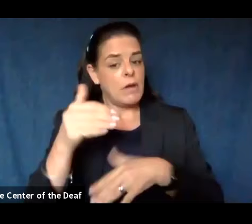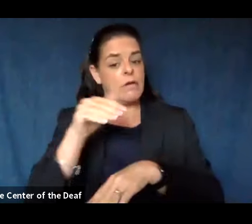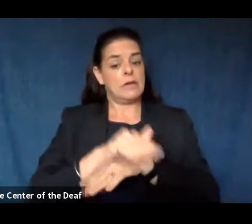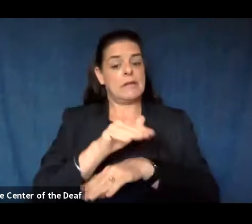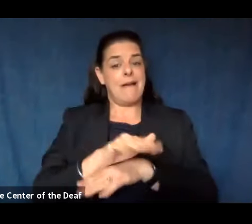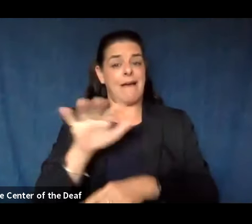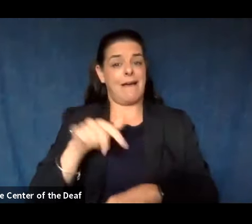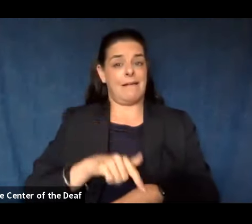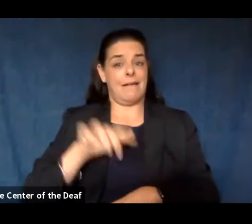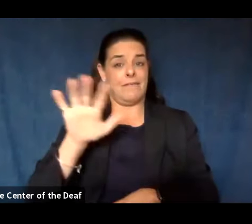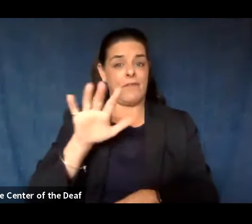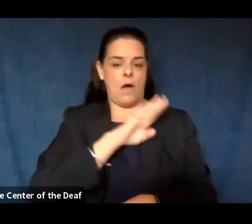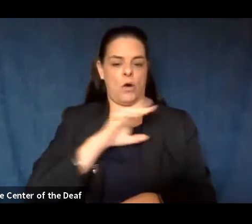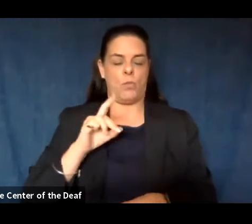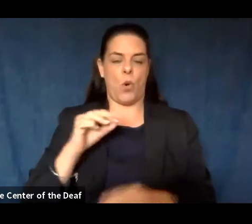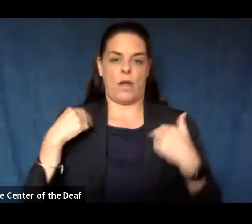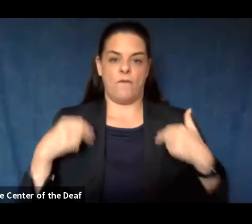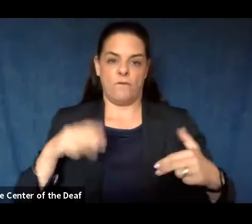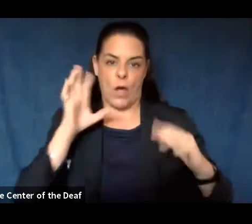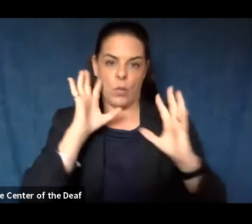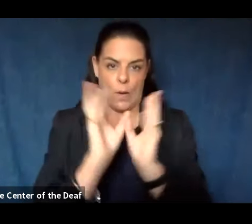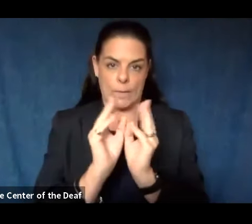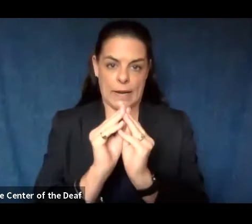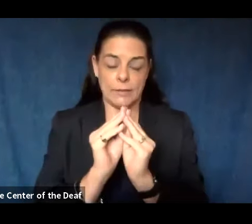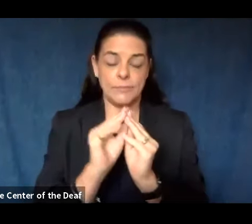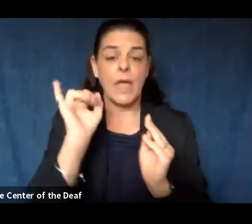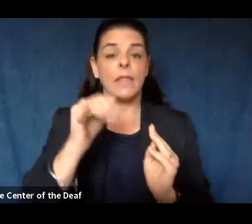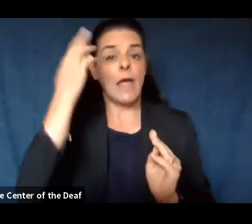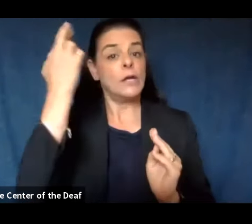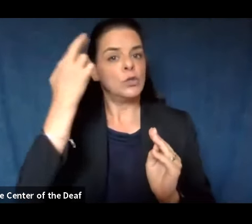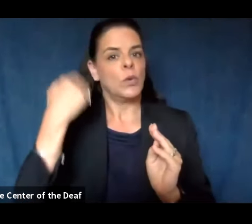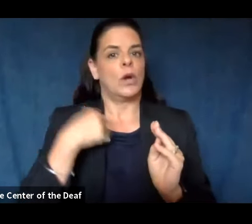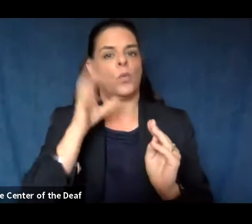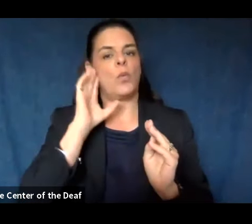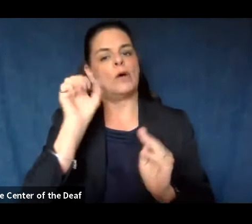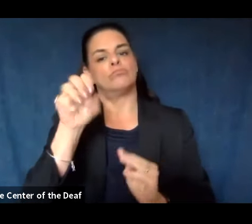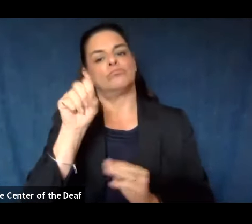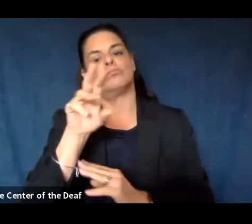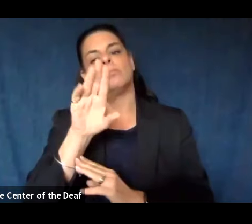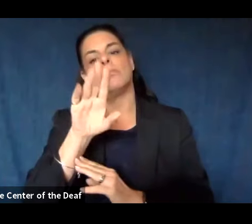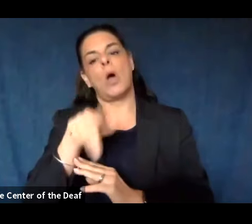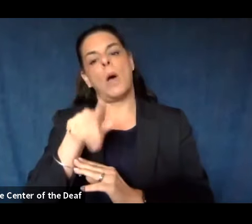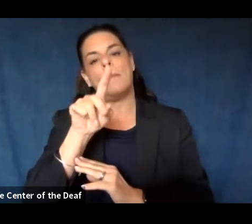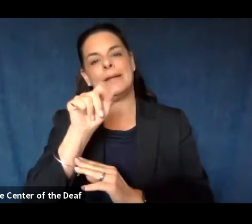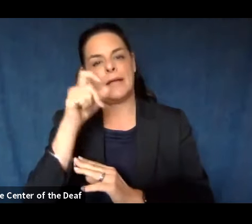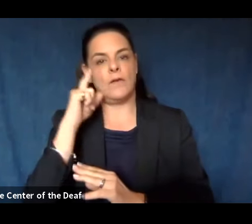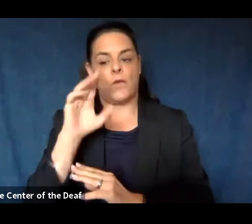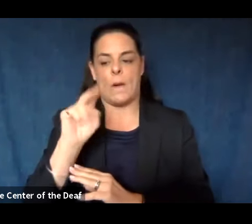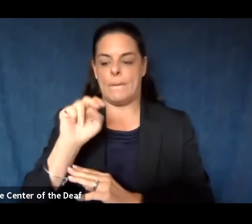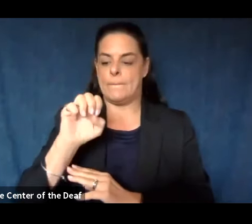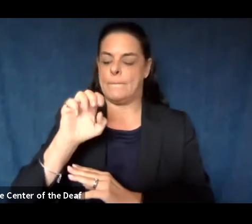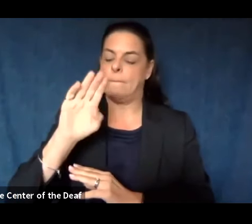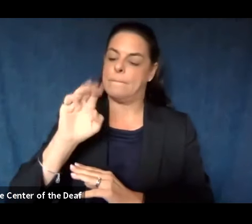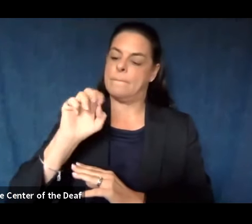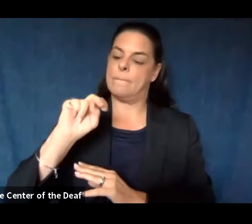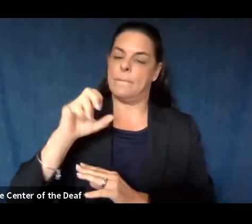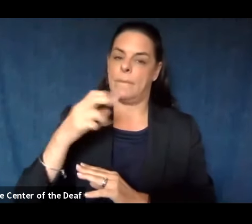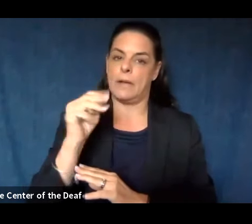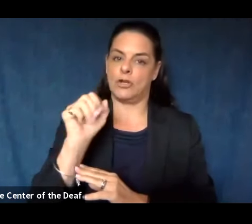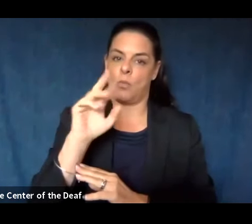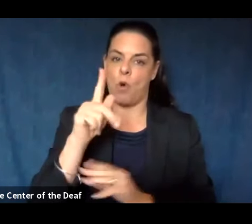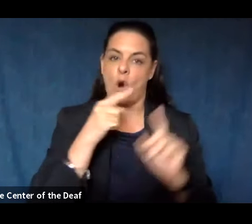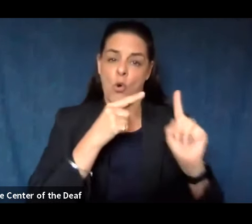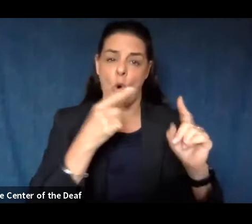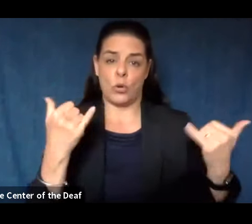p.m., which is why we are updating weekly benchmarks today. When the board determines a regular schedule for their meetings, we will